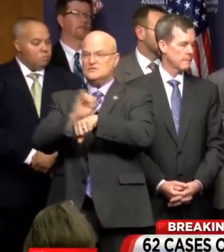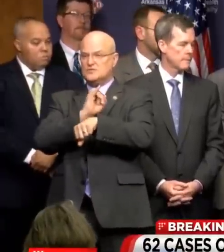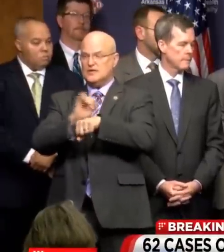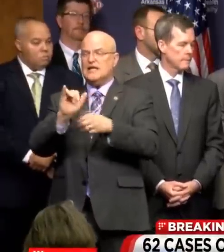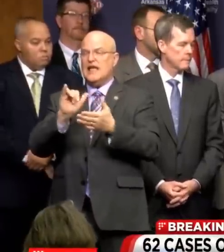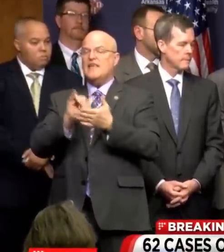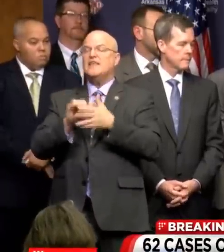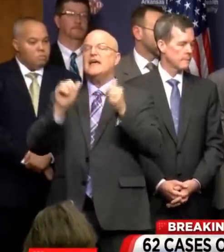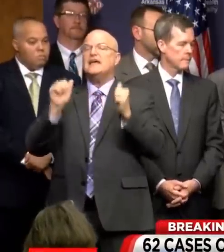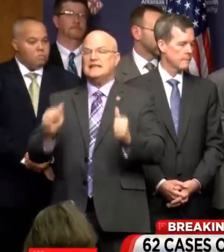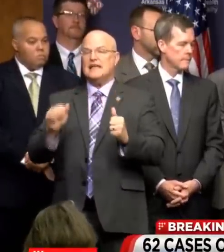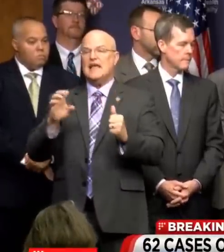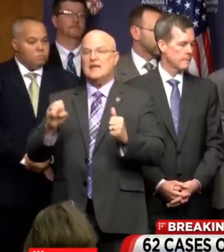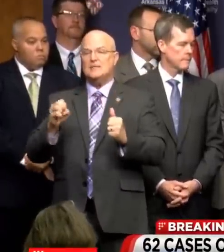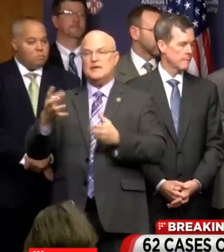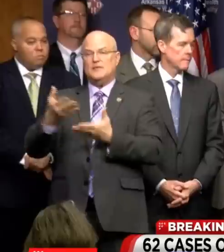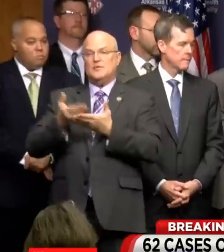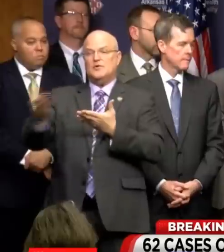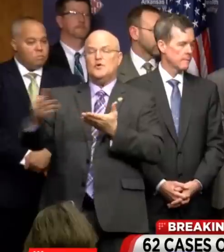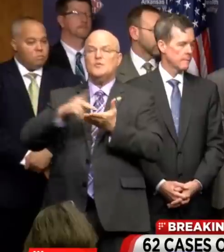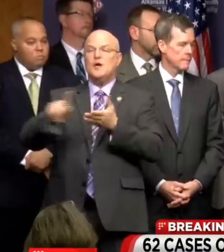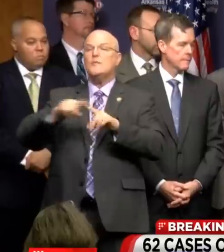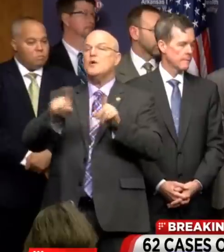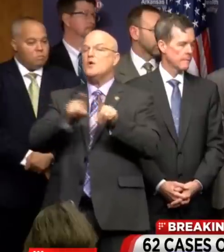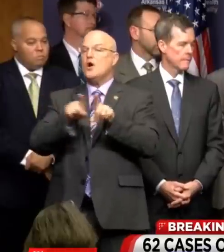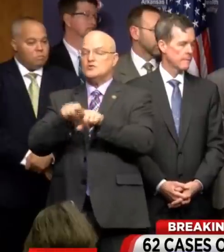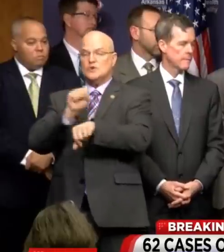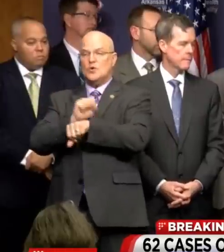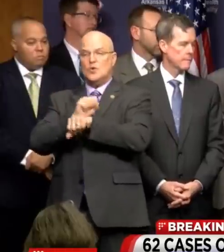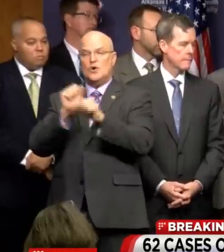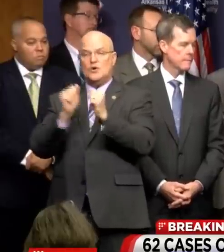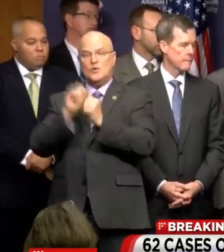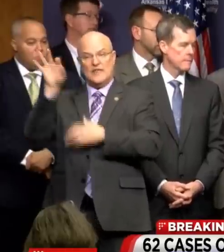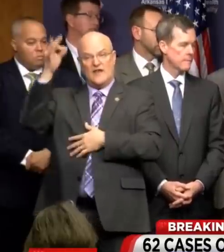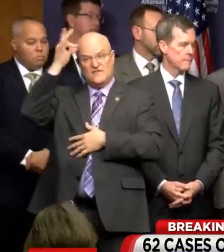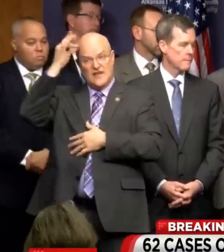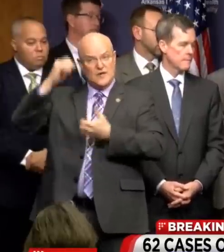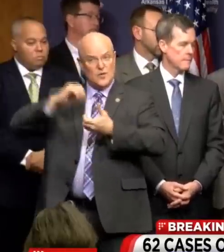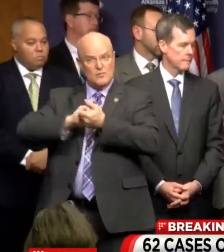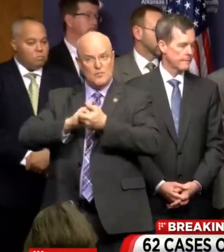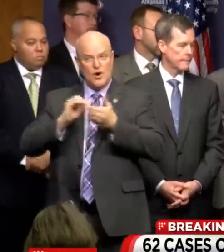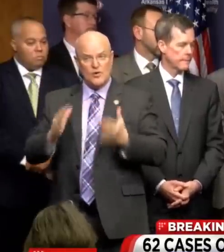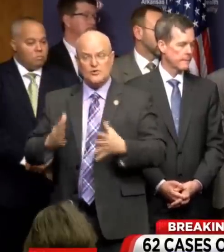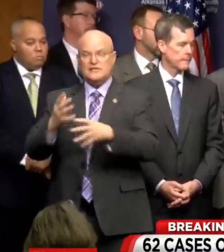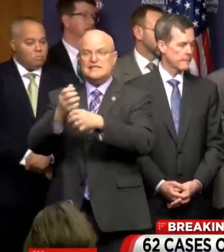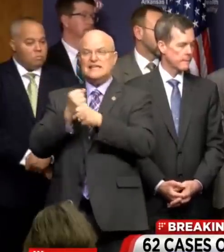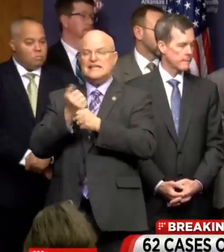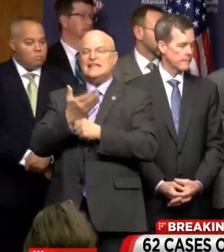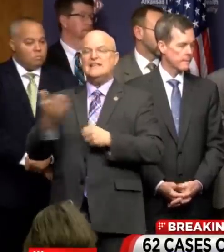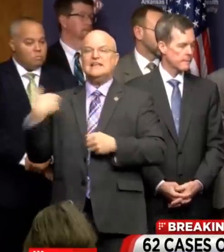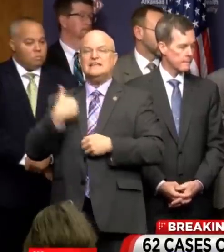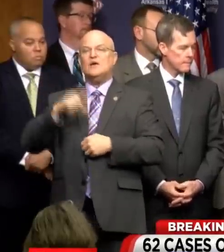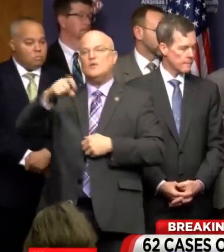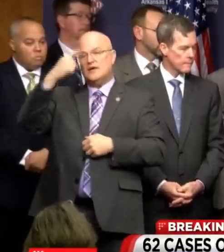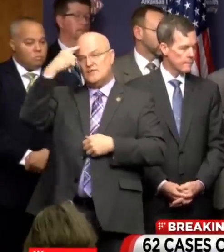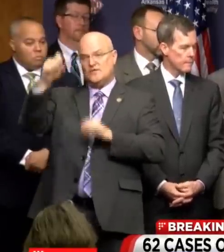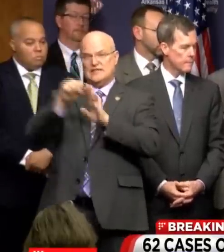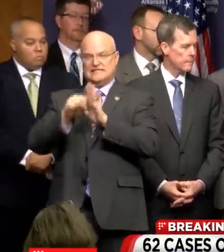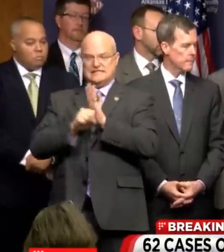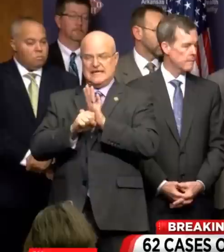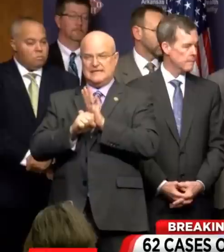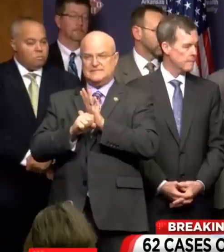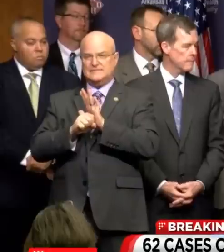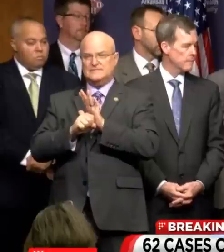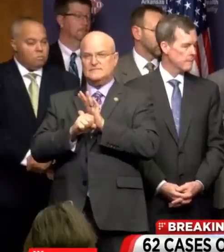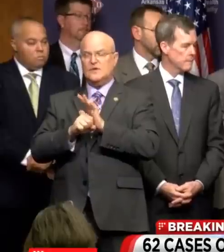things that can be procured and paid for, but we're also working with our federal partners to get the things that we need for the state.